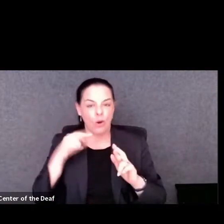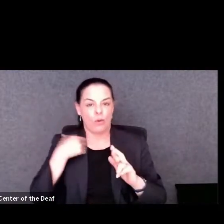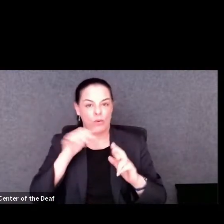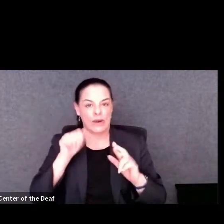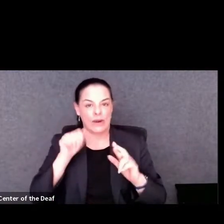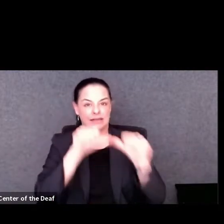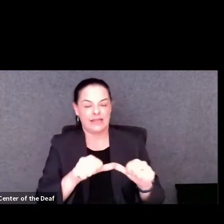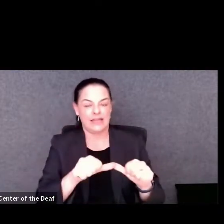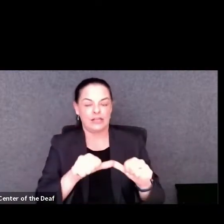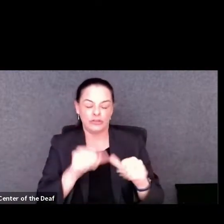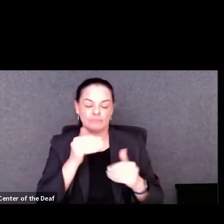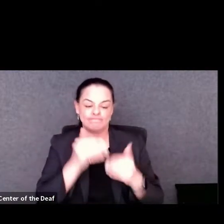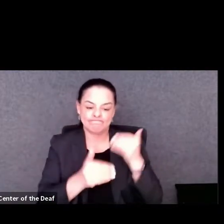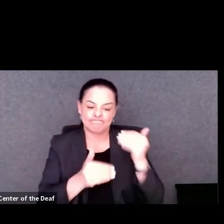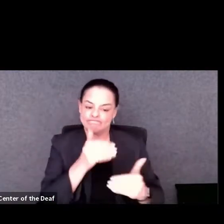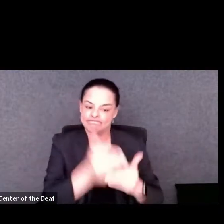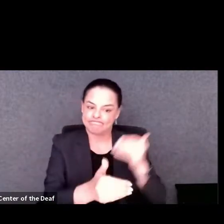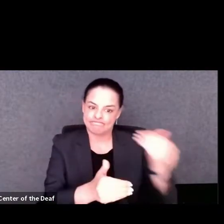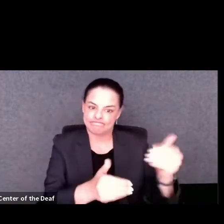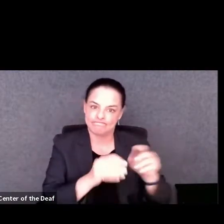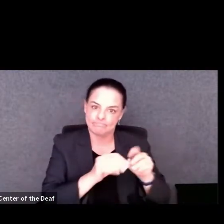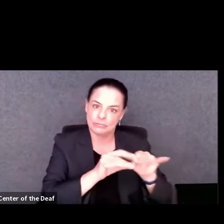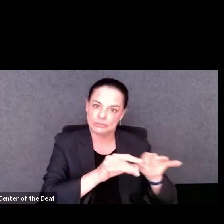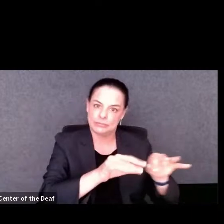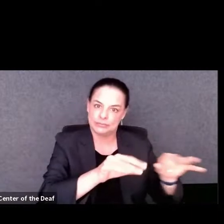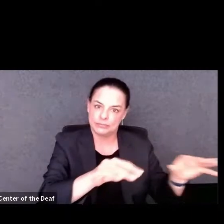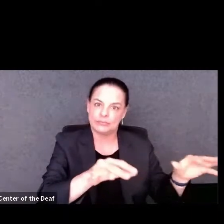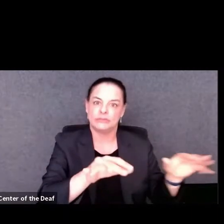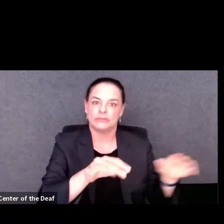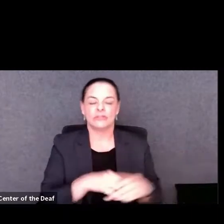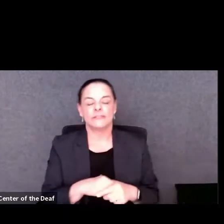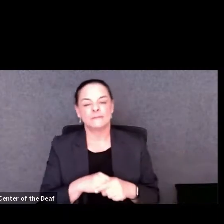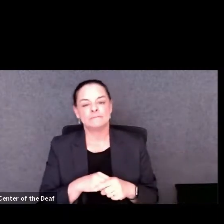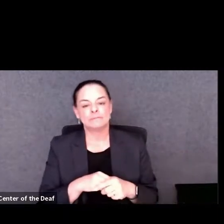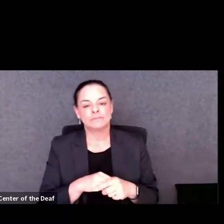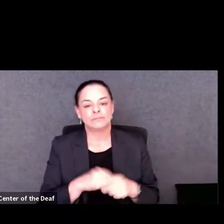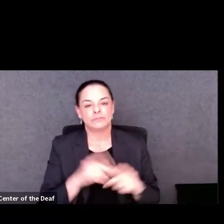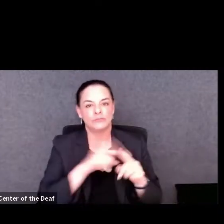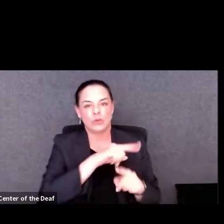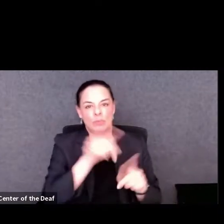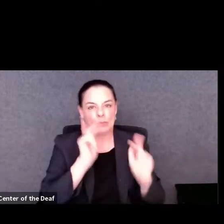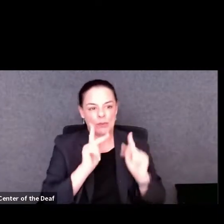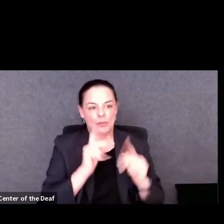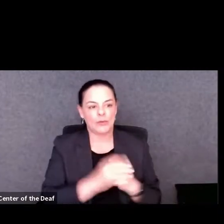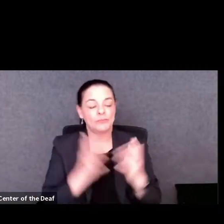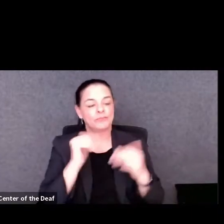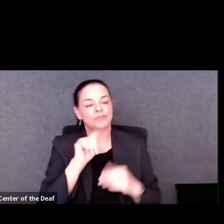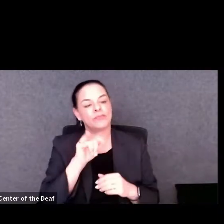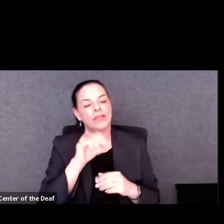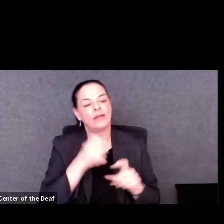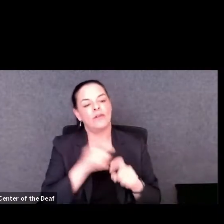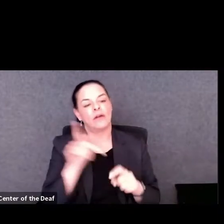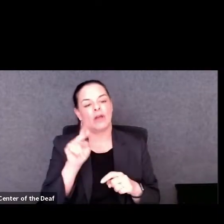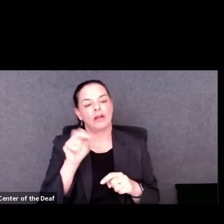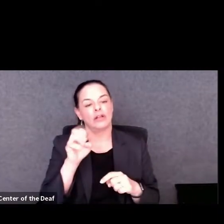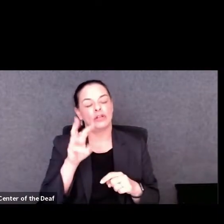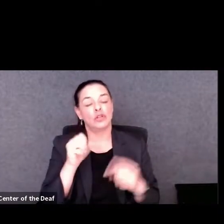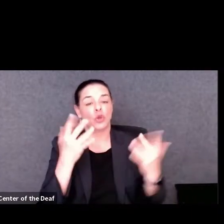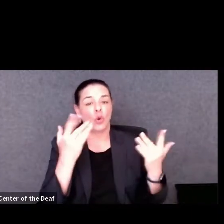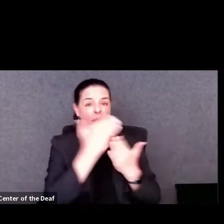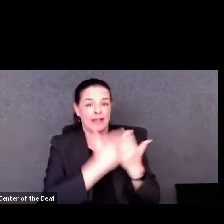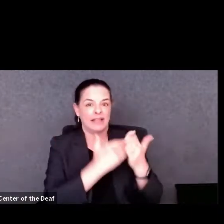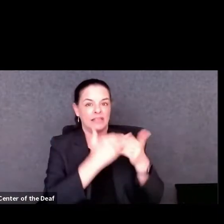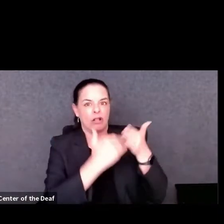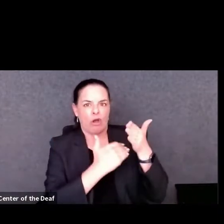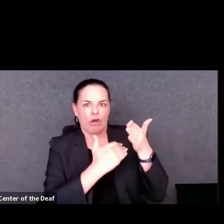make good headway throughout the population, including the new groups that are added. From Allie with Knox News, the wait list is getting